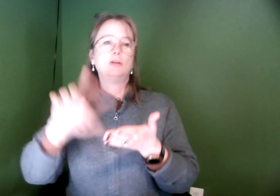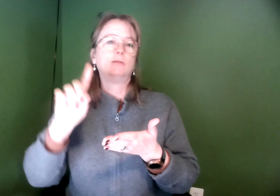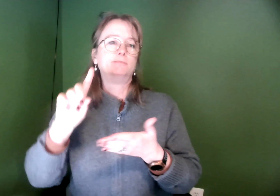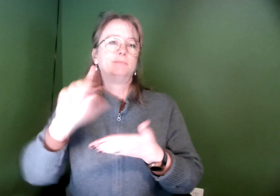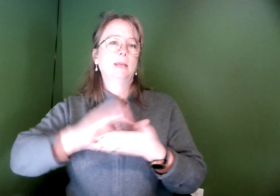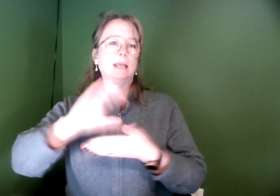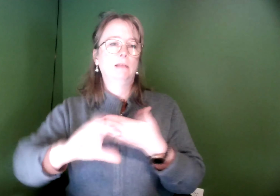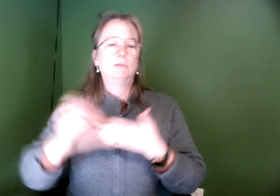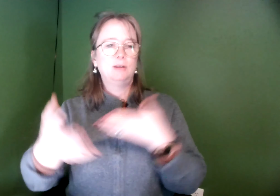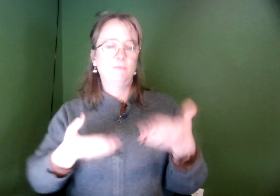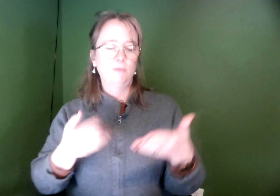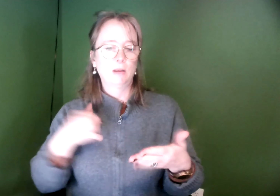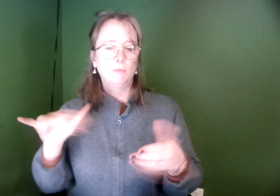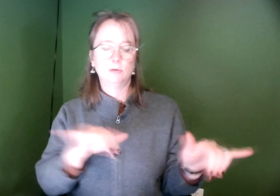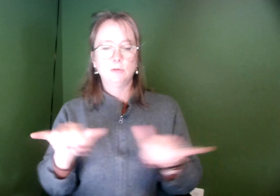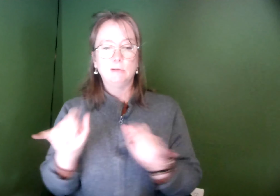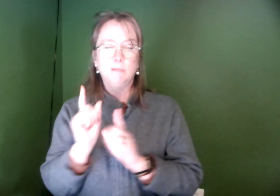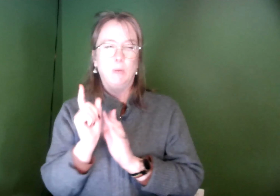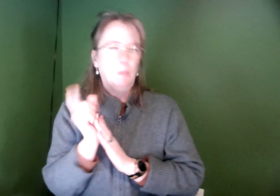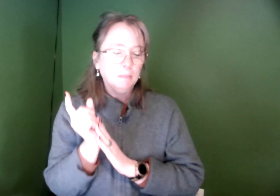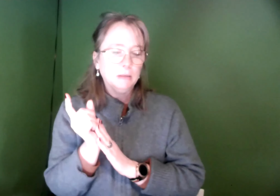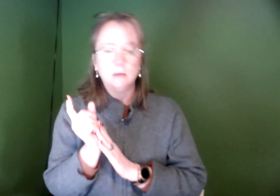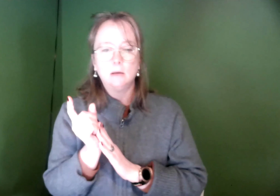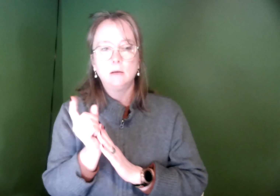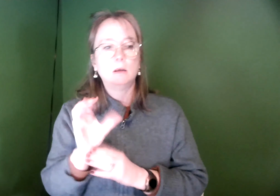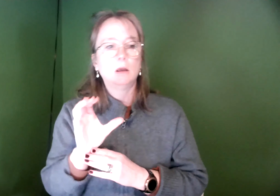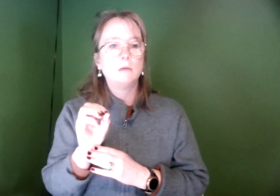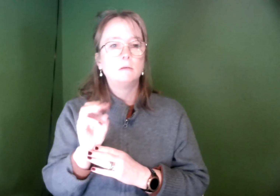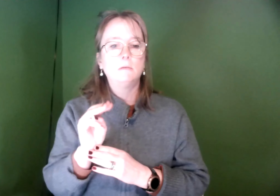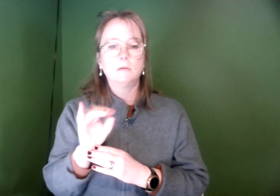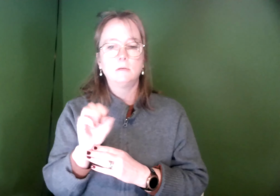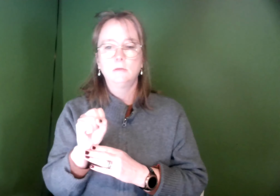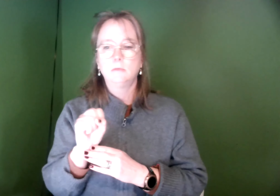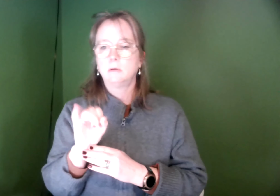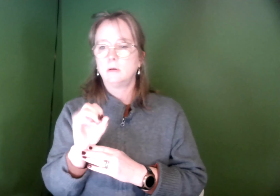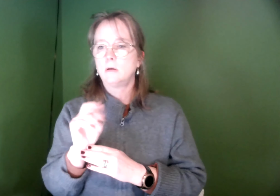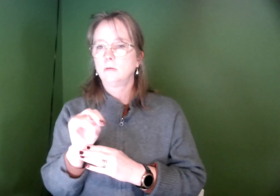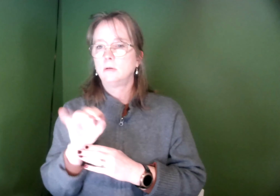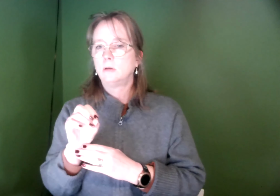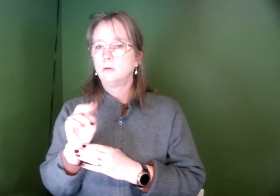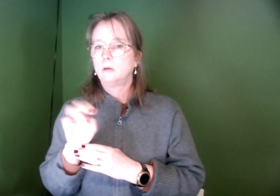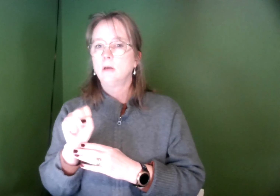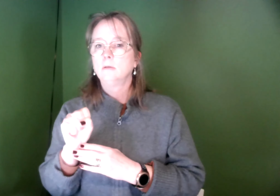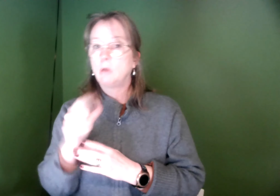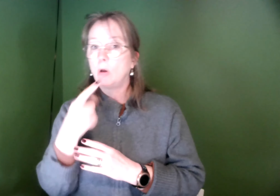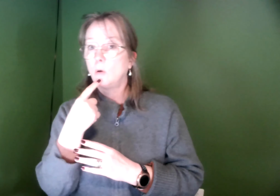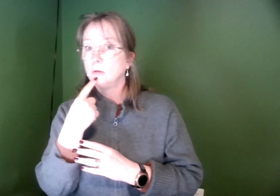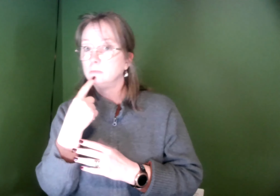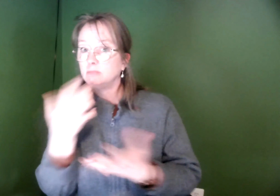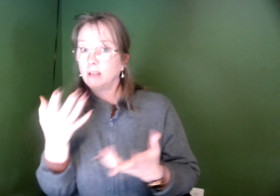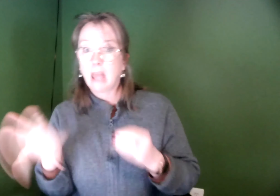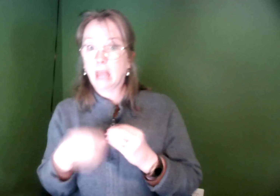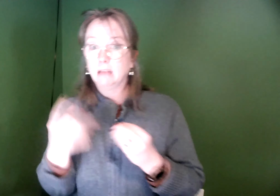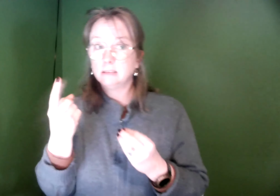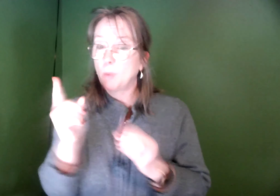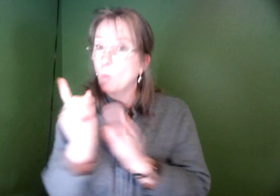too. With our last minute, Commissioner Jones, do you want to say anything? Comisionado Jones, ¿quieres decir algo en este momento, de último